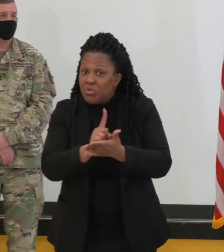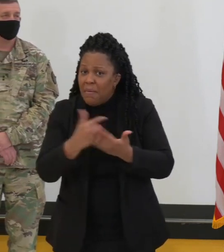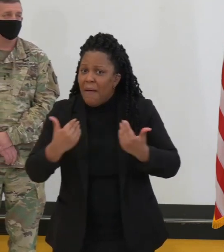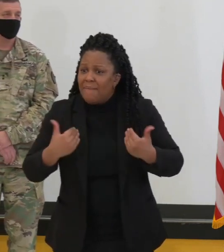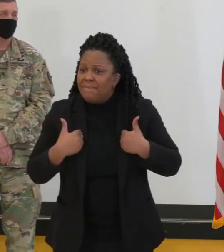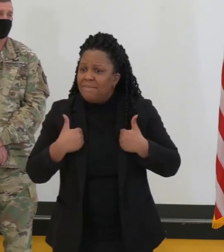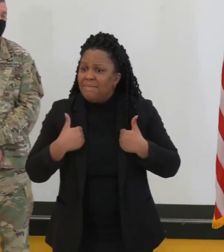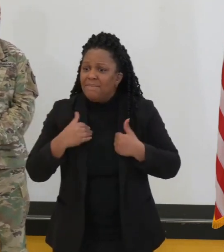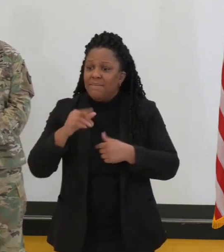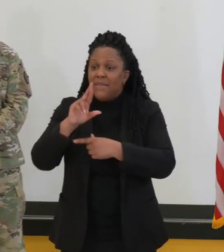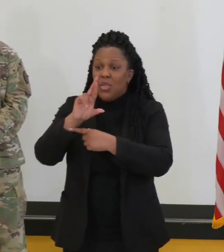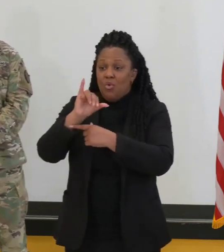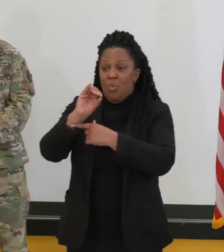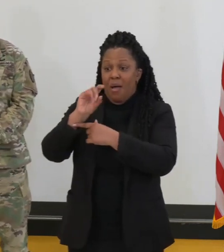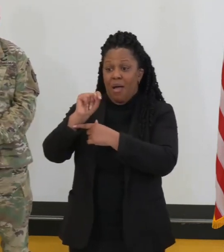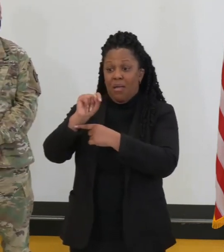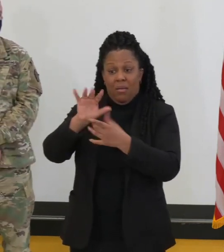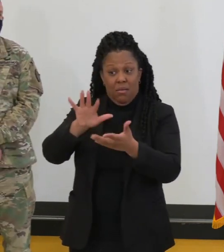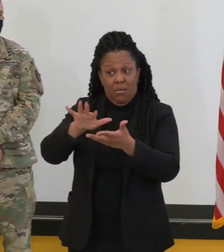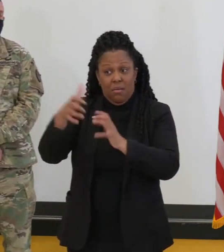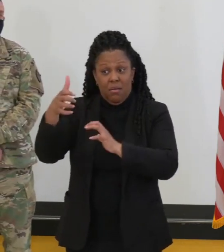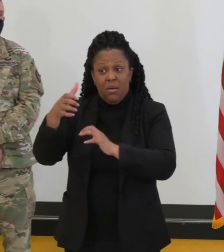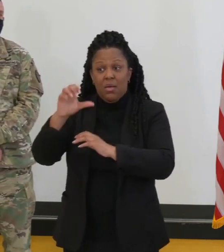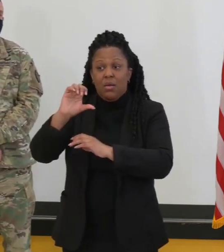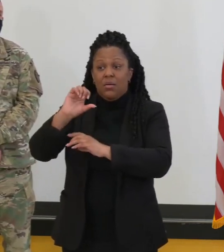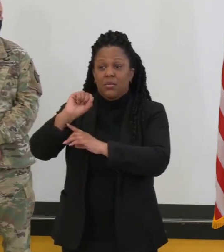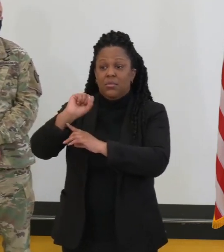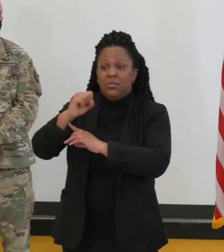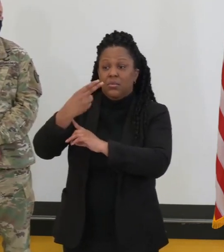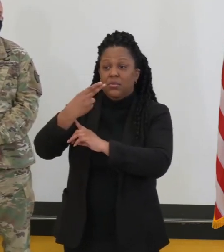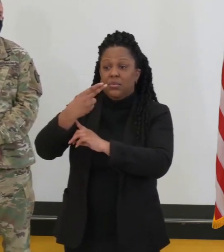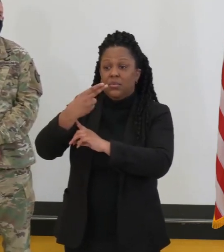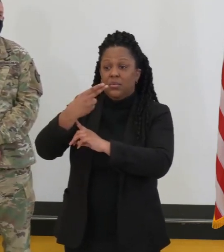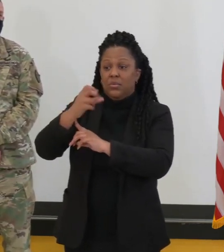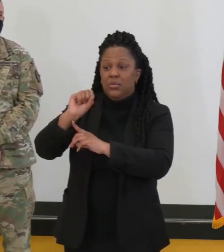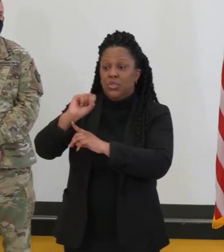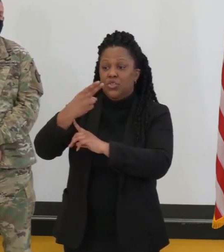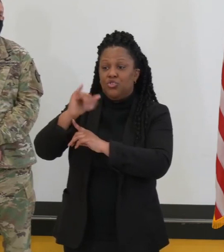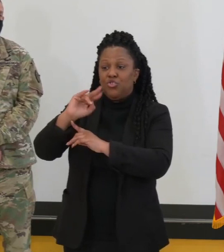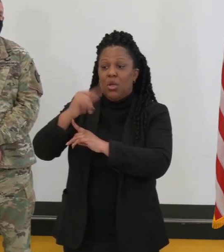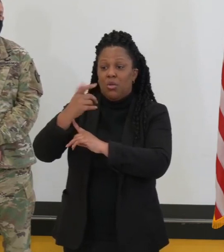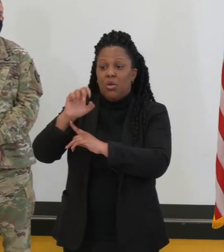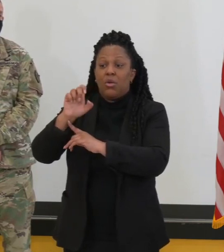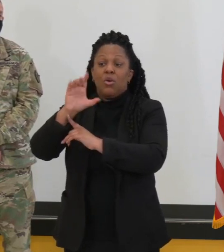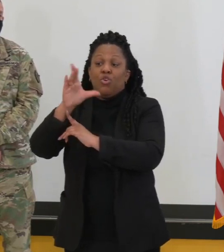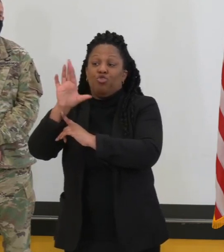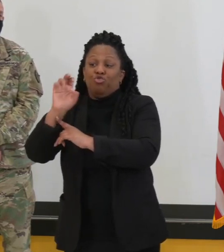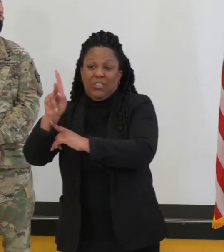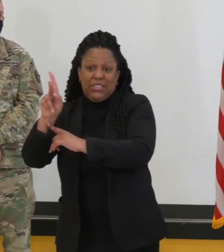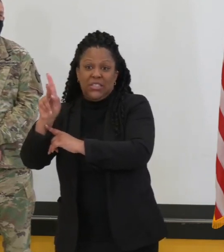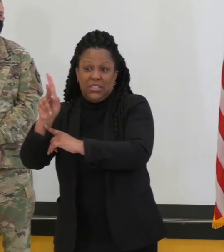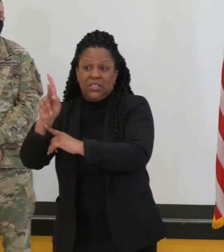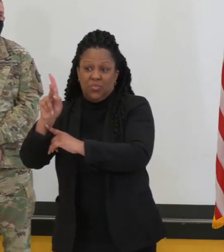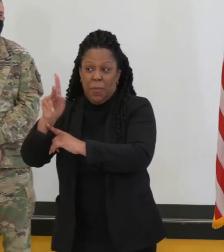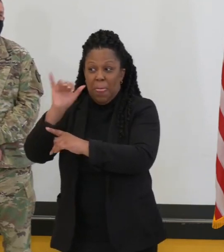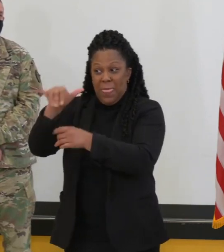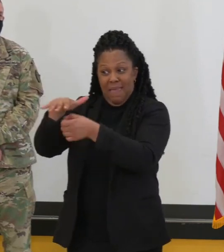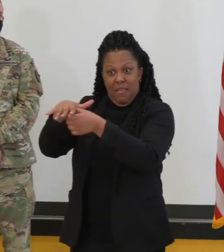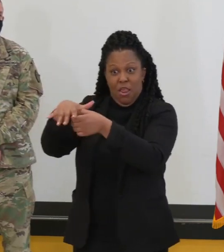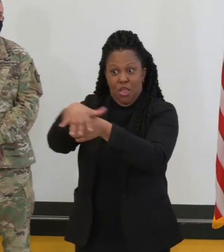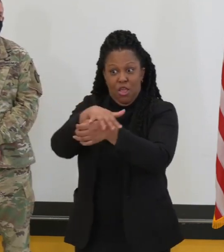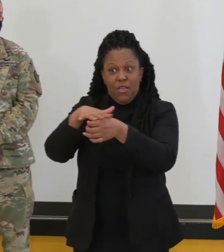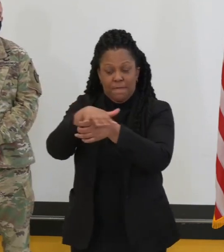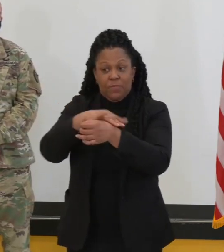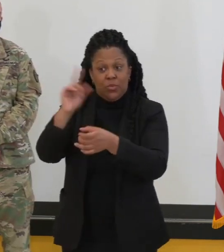rioting happening at Shingle Creek, and were able to mobilize in no small part because of Operation Safety Net and the